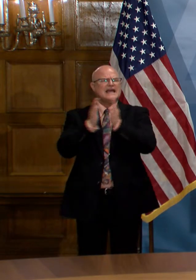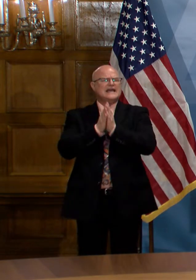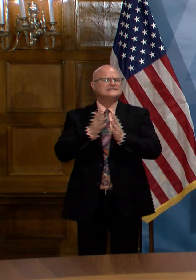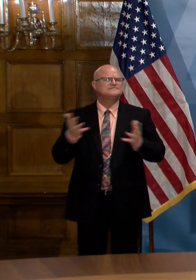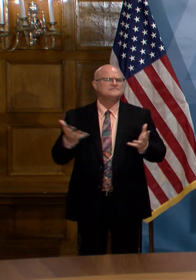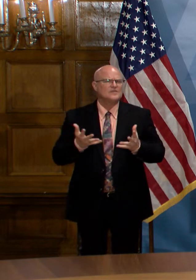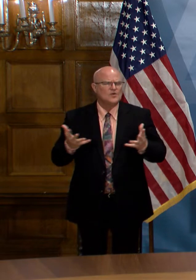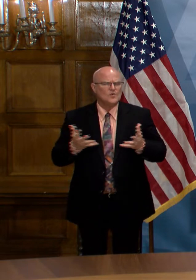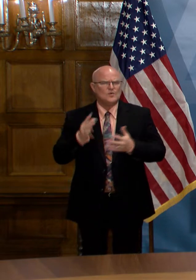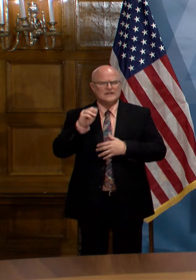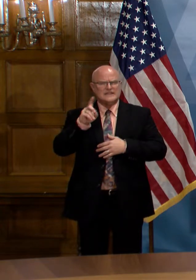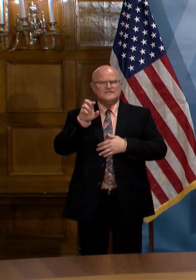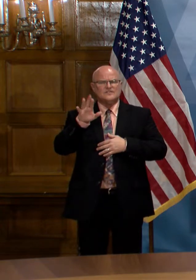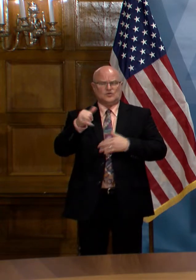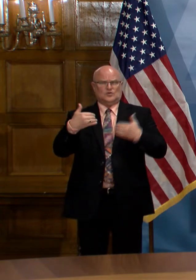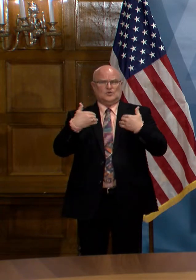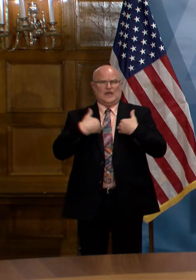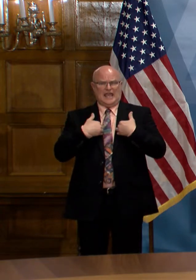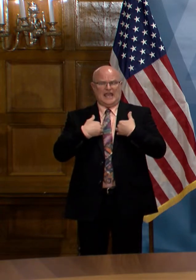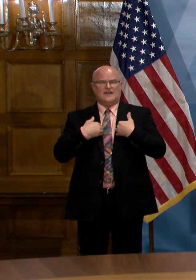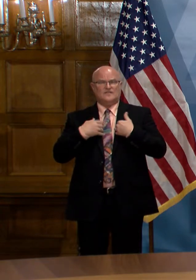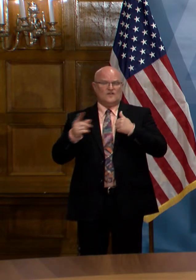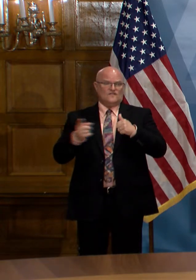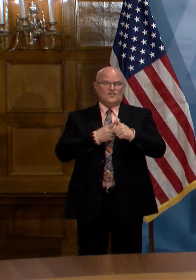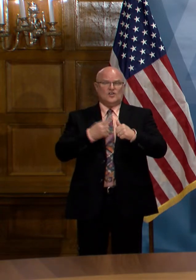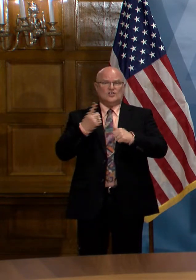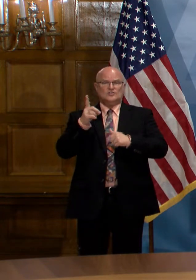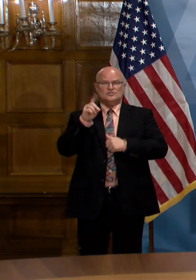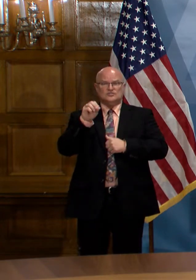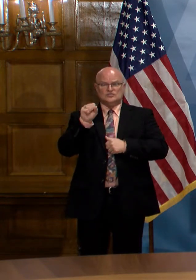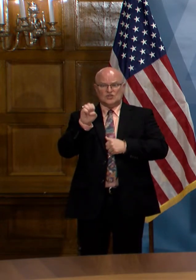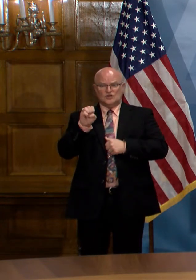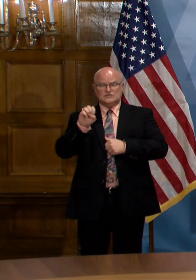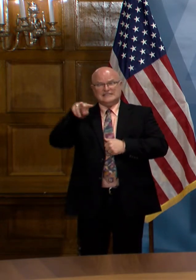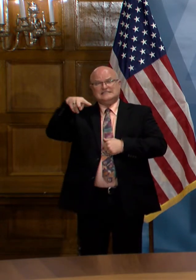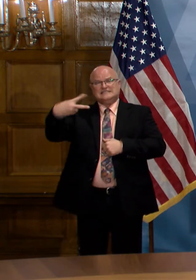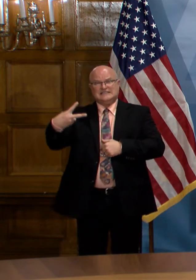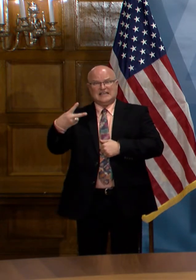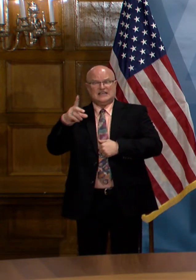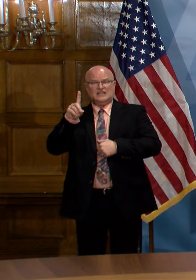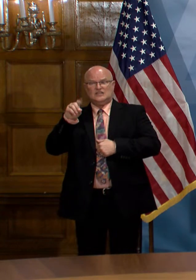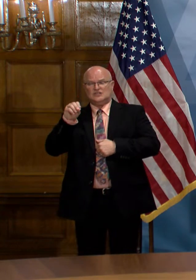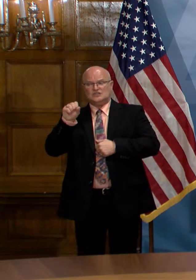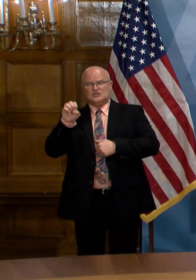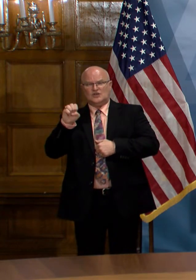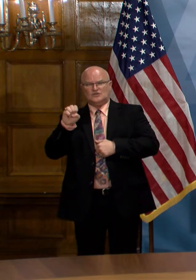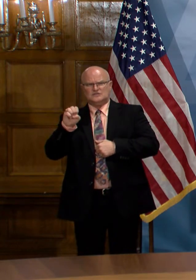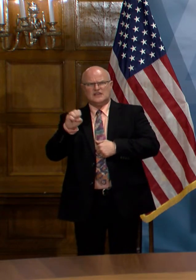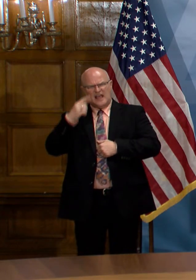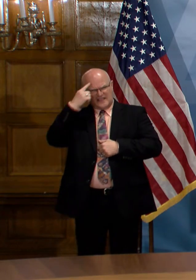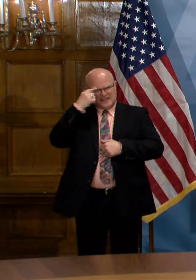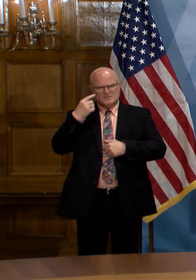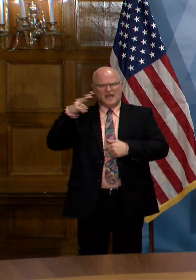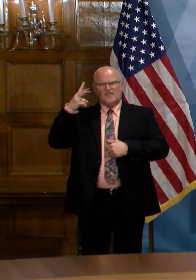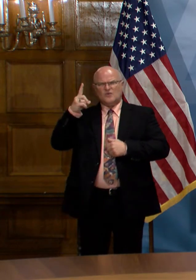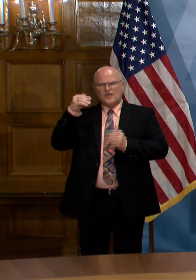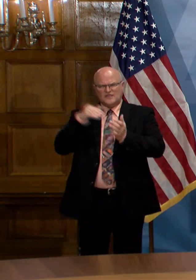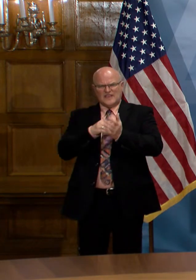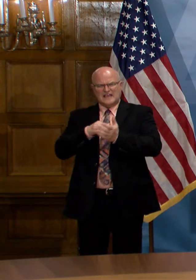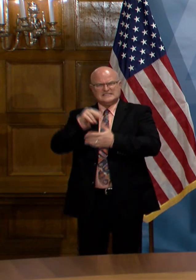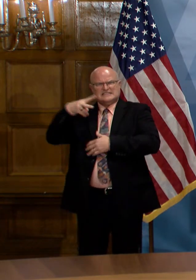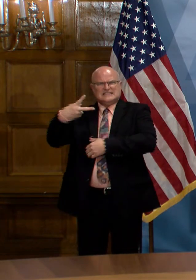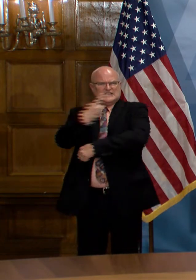them, what is the inventory that you have of first doses and second doses? And I think it was about 1,000 second doses that they